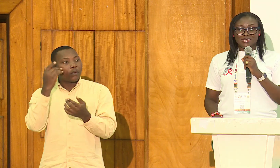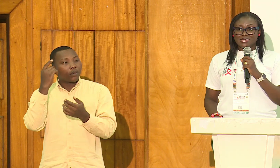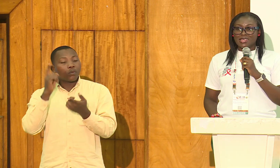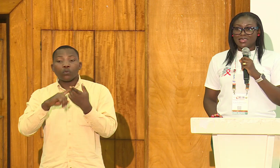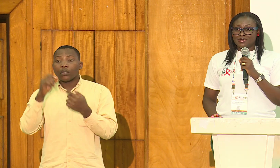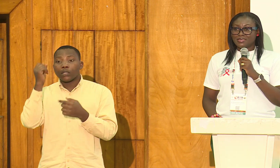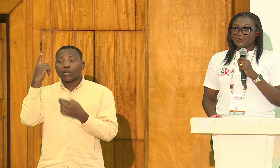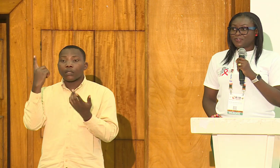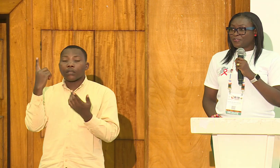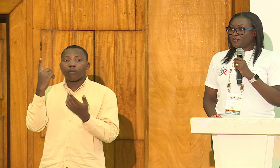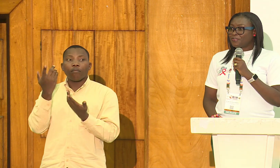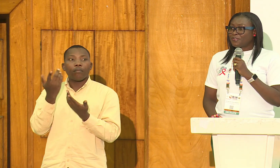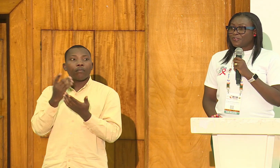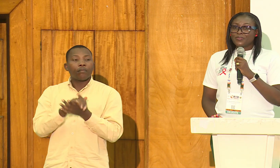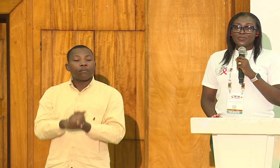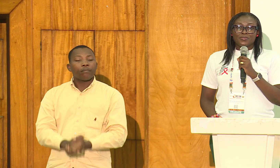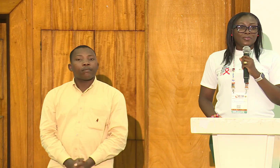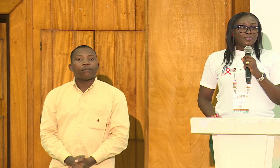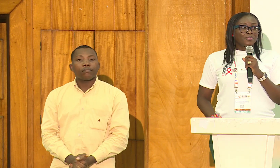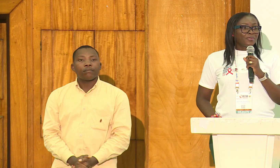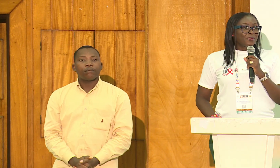to understand.